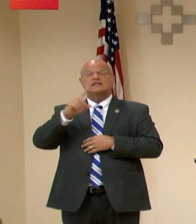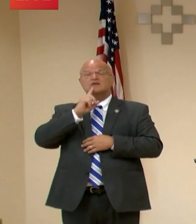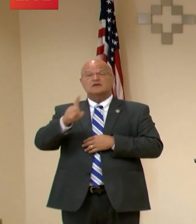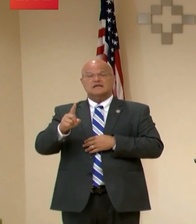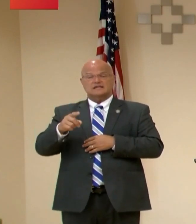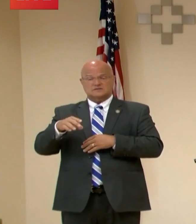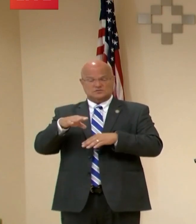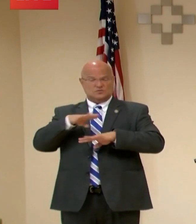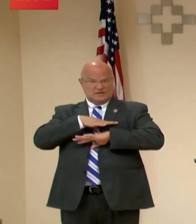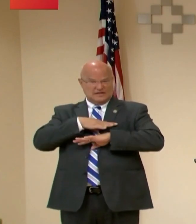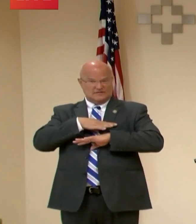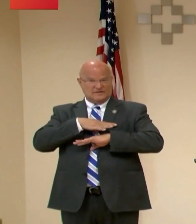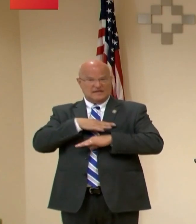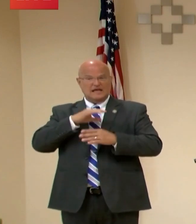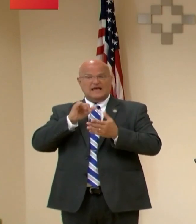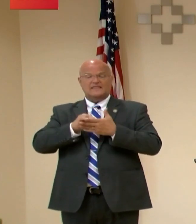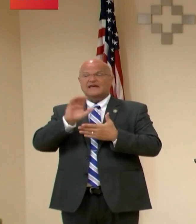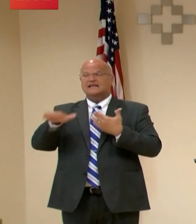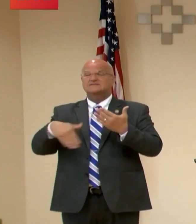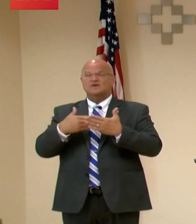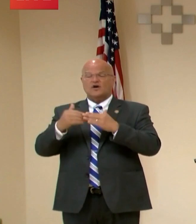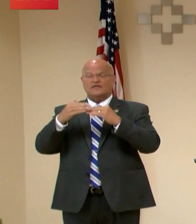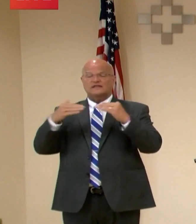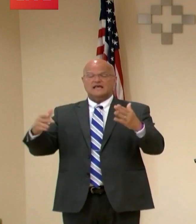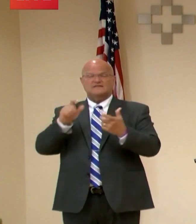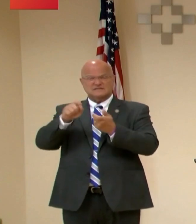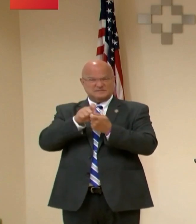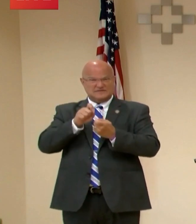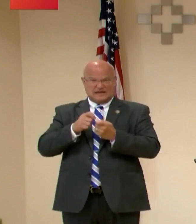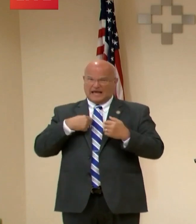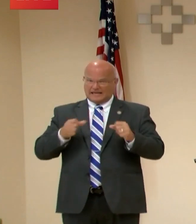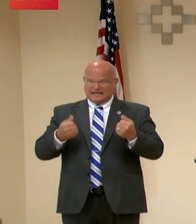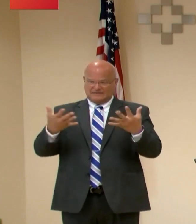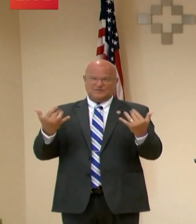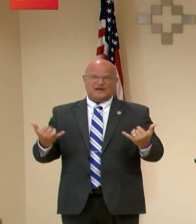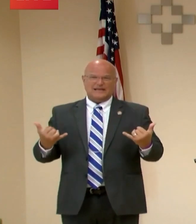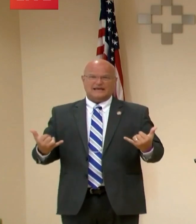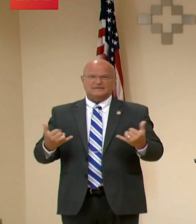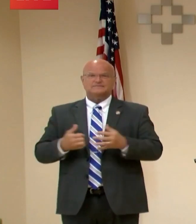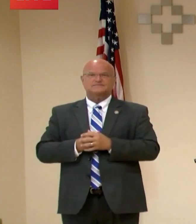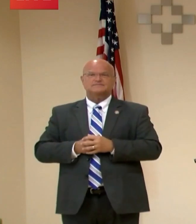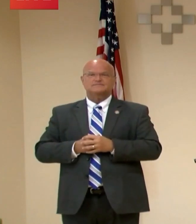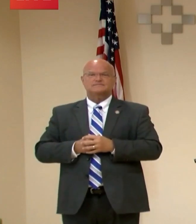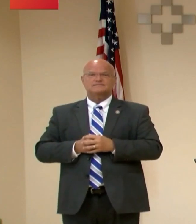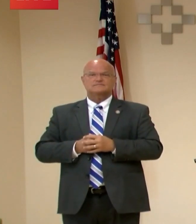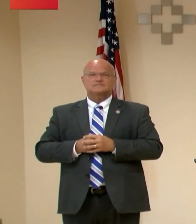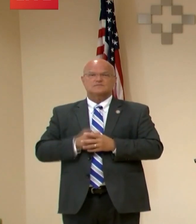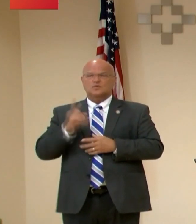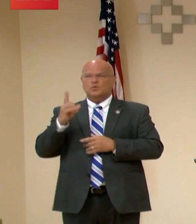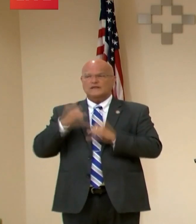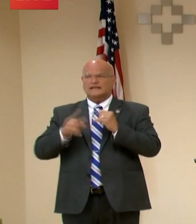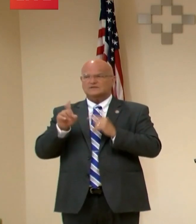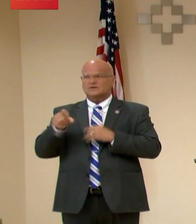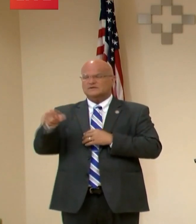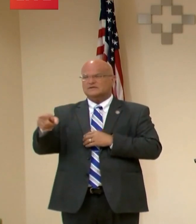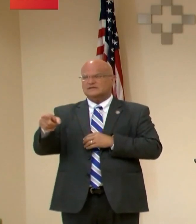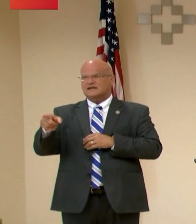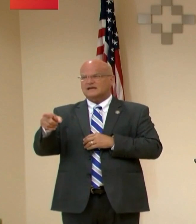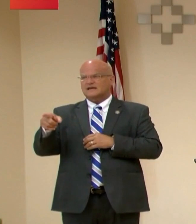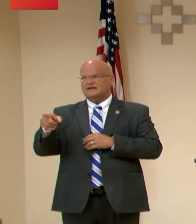is relief there. That's all the level of specificity that I can give you. One last